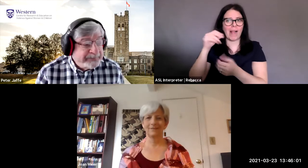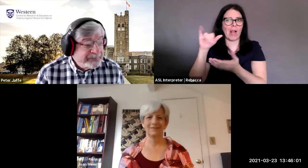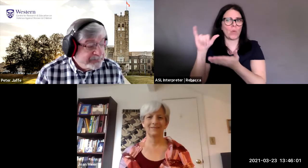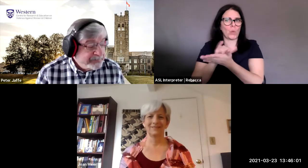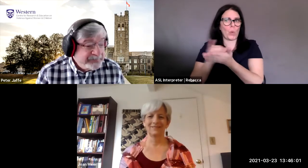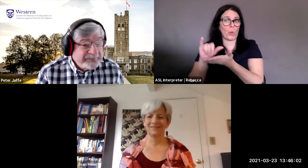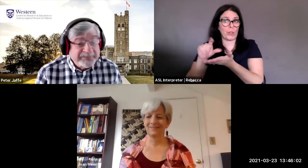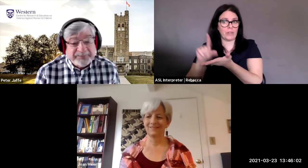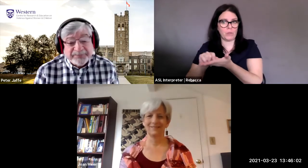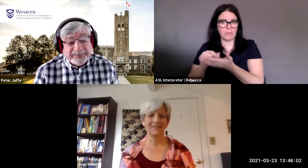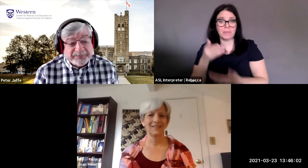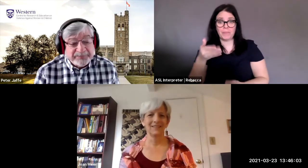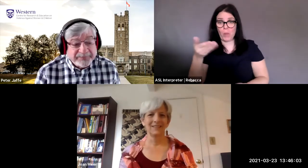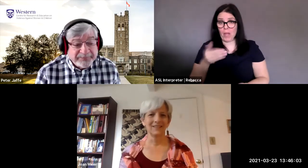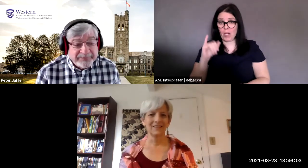here.